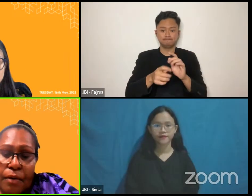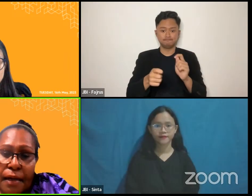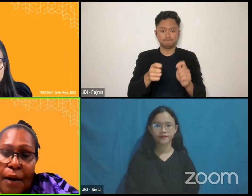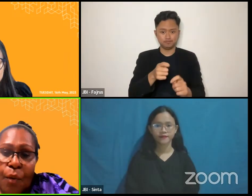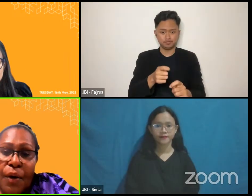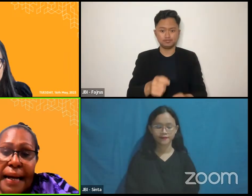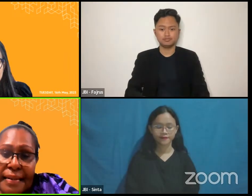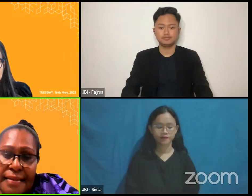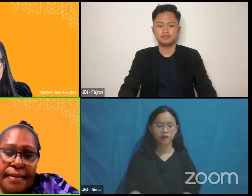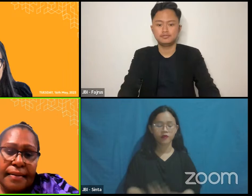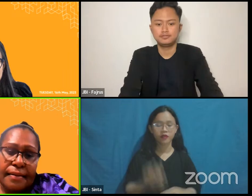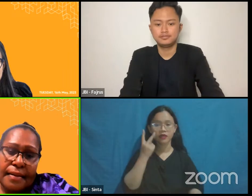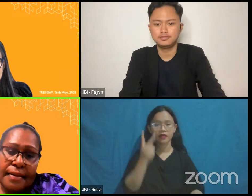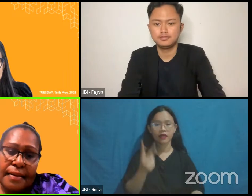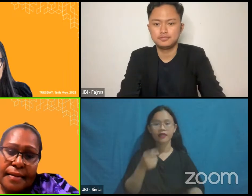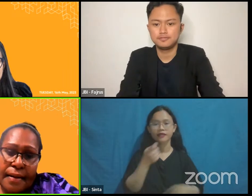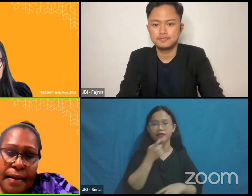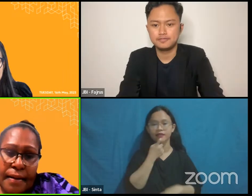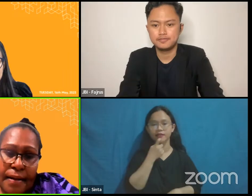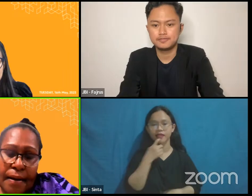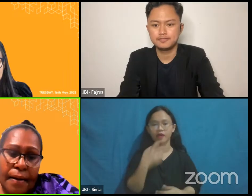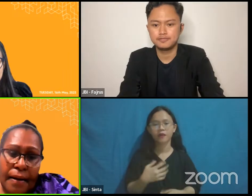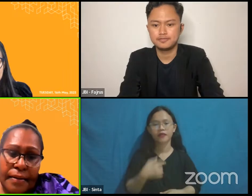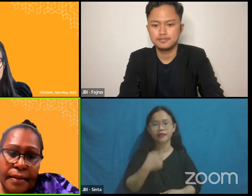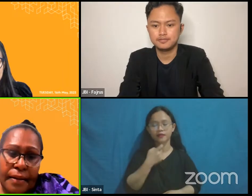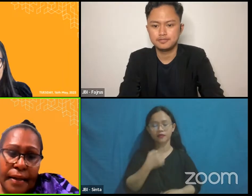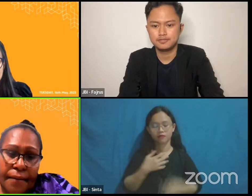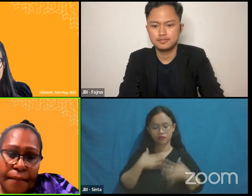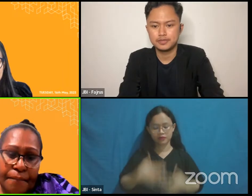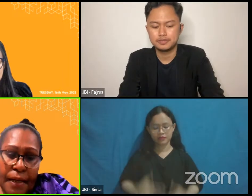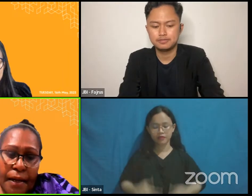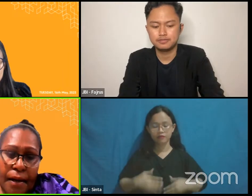It's about our existence as a